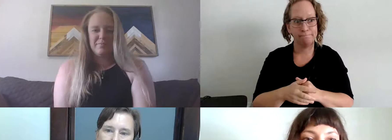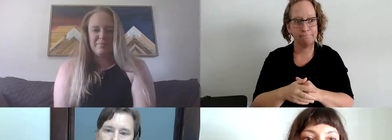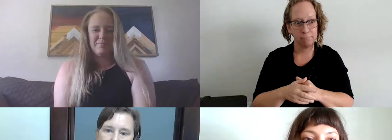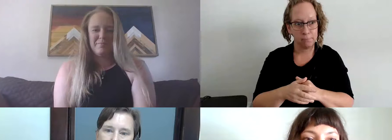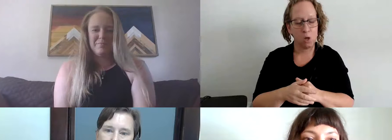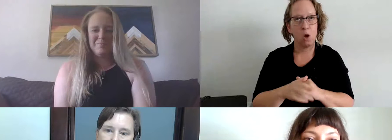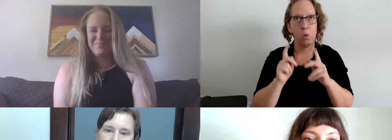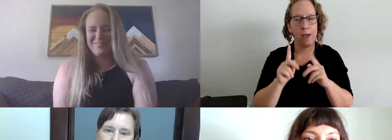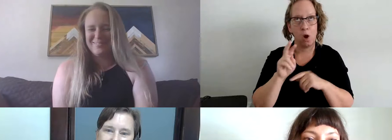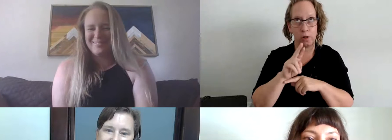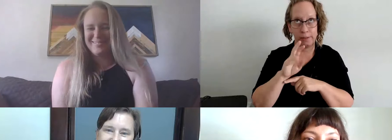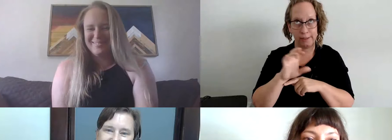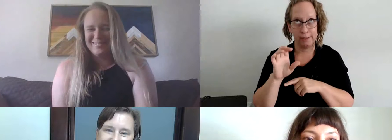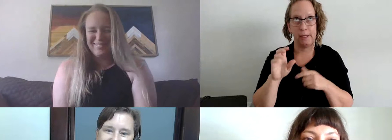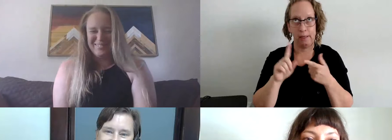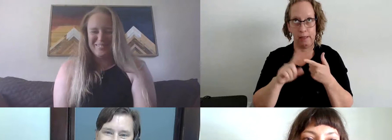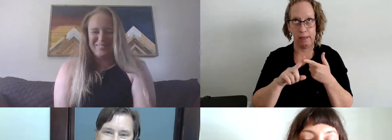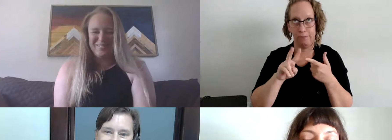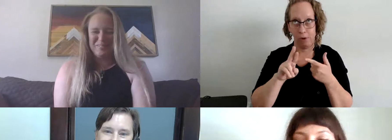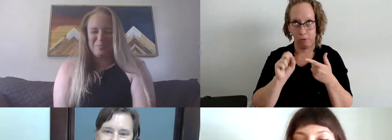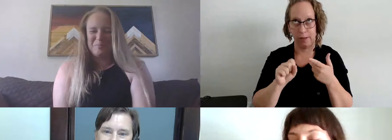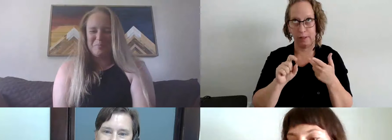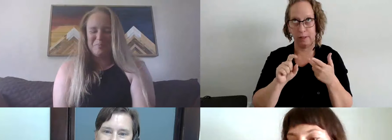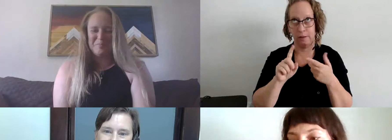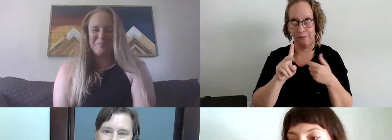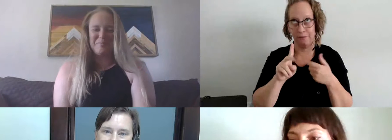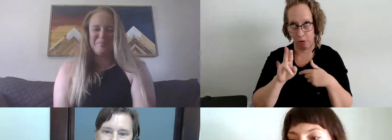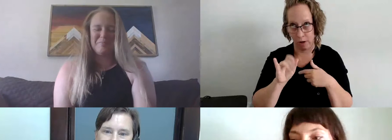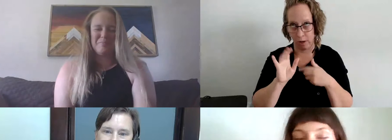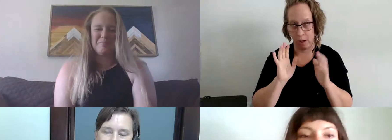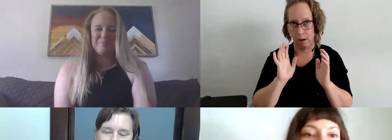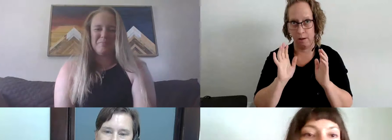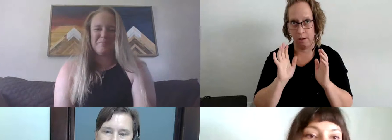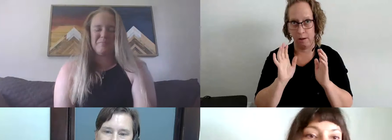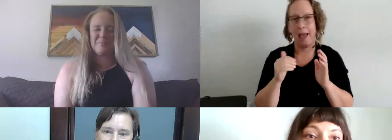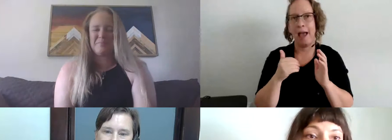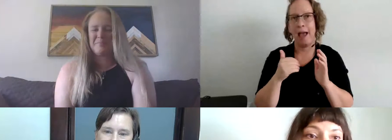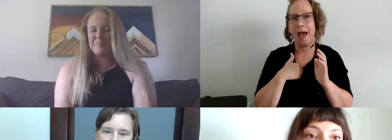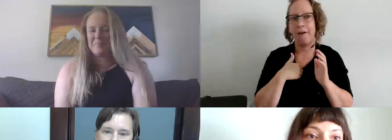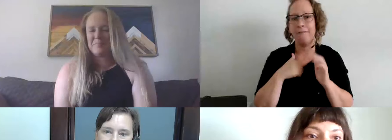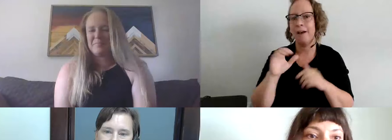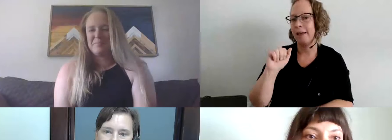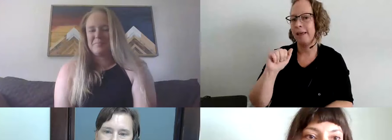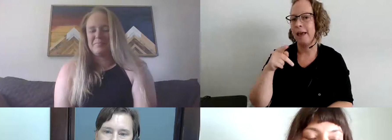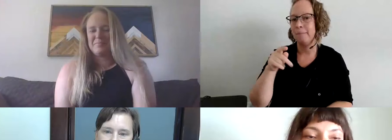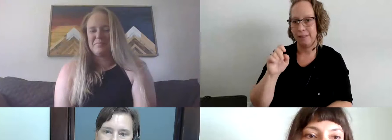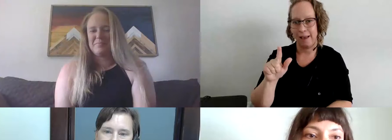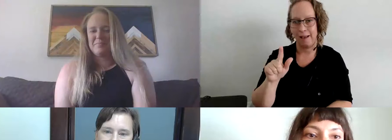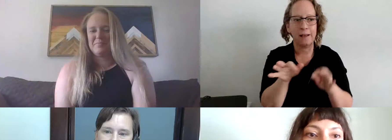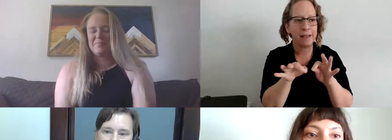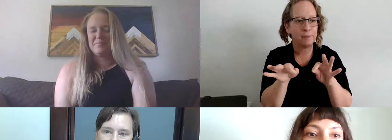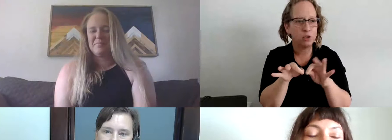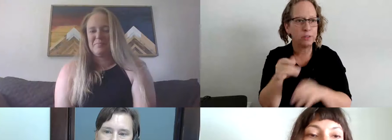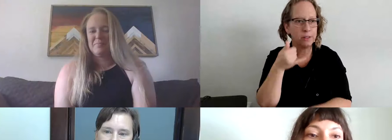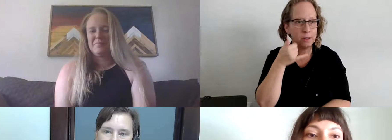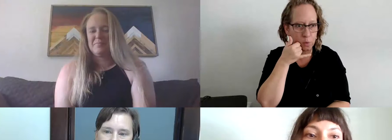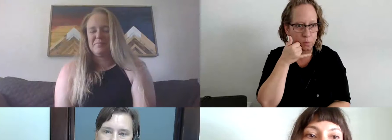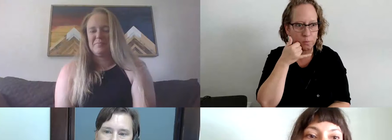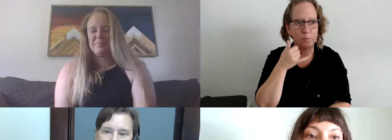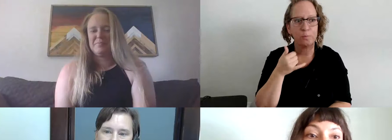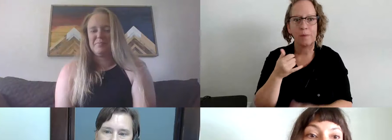Okay, so RCC, VRS, VRI, we have CapTel, caption telephone.